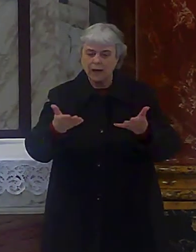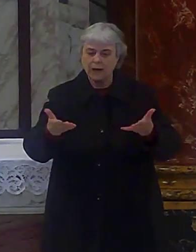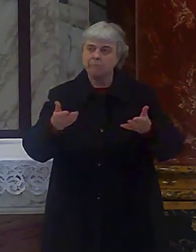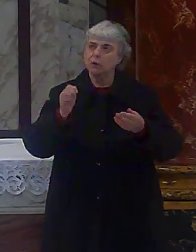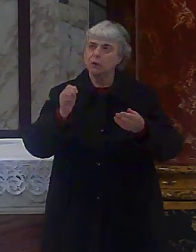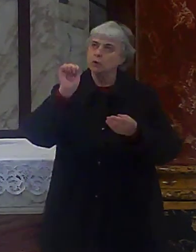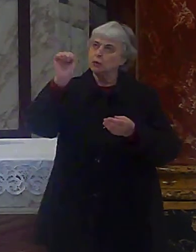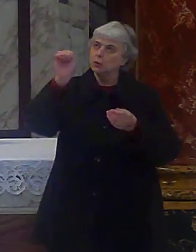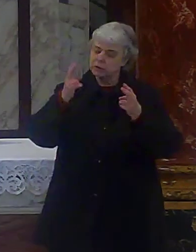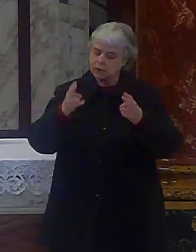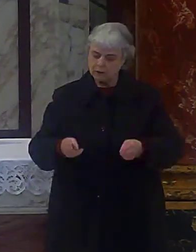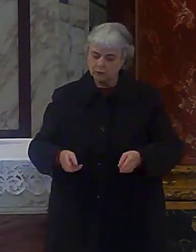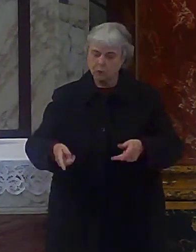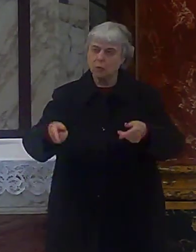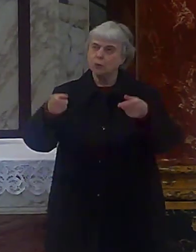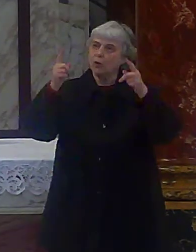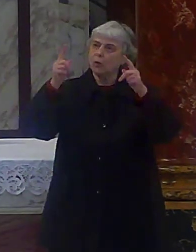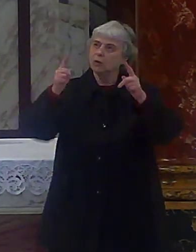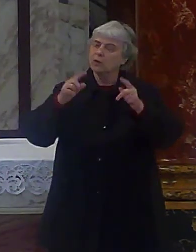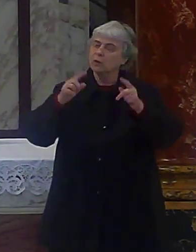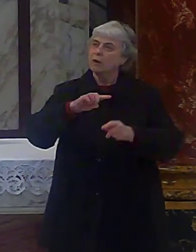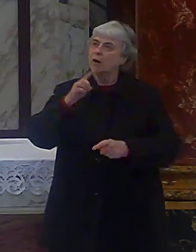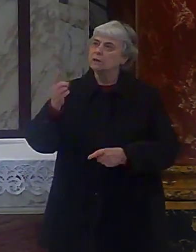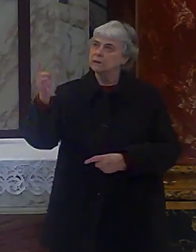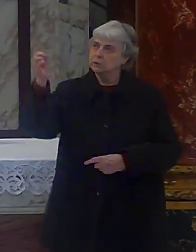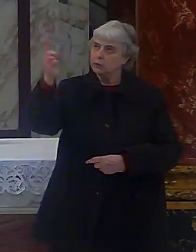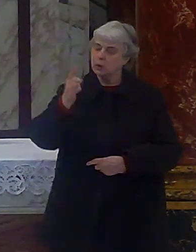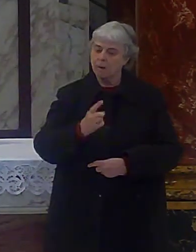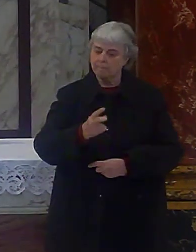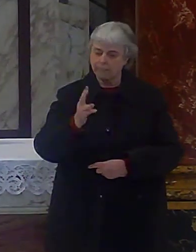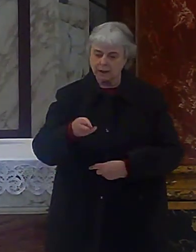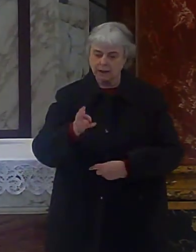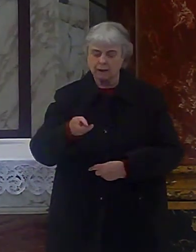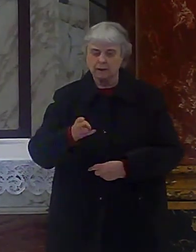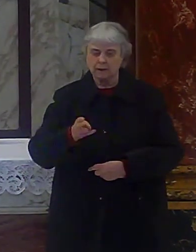death o lord until you come again